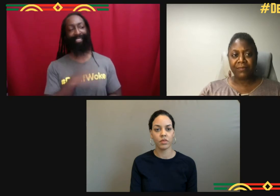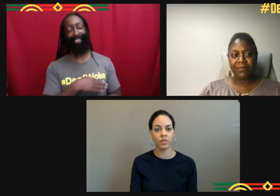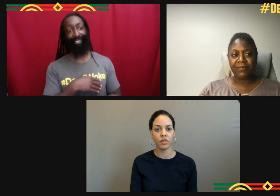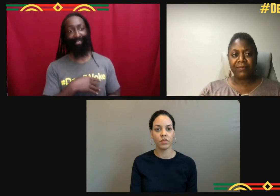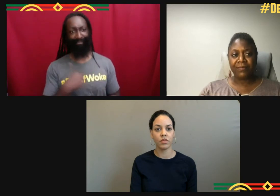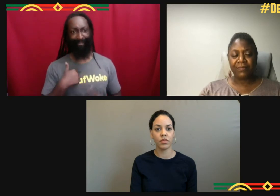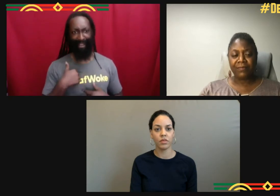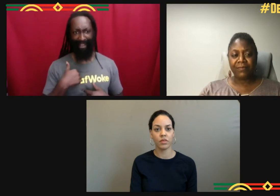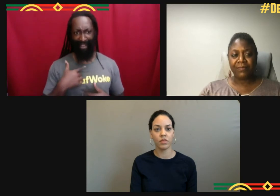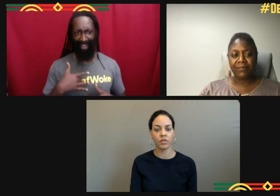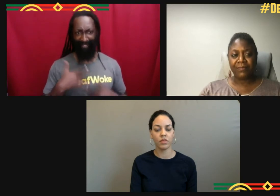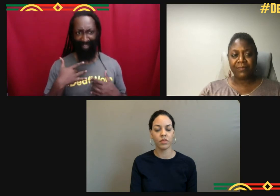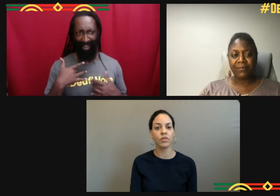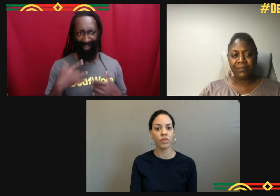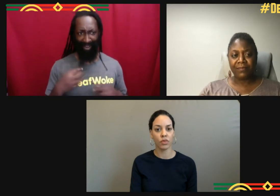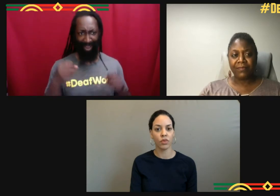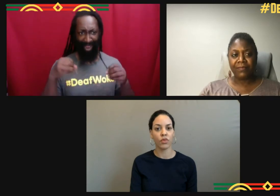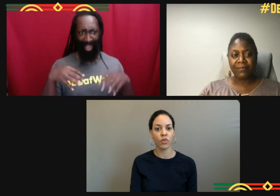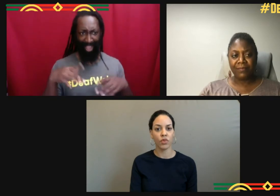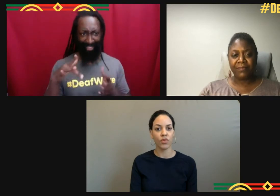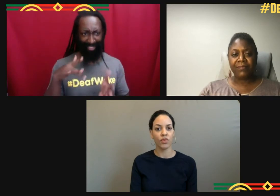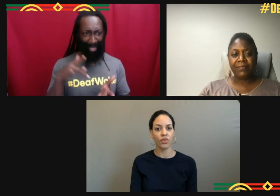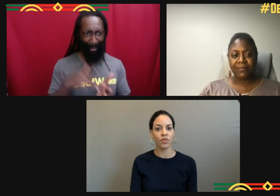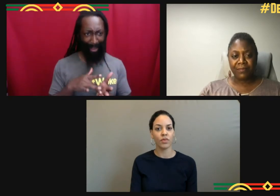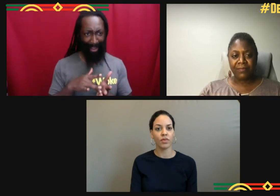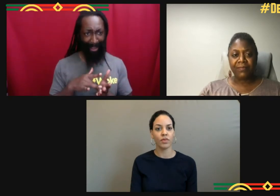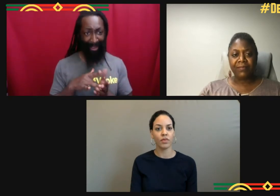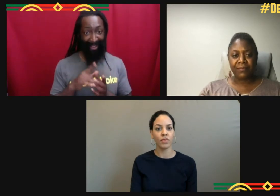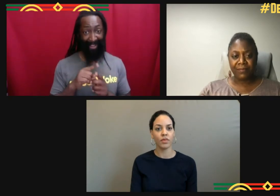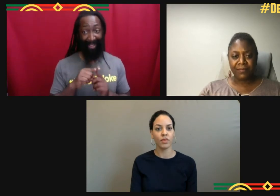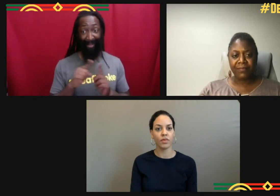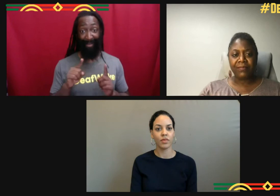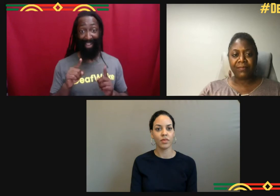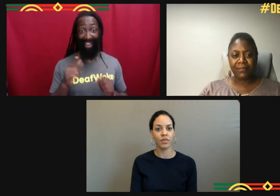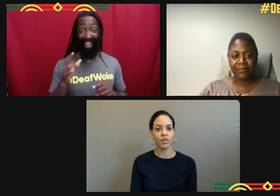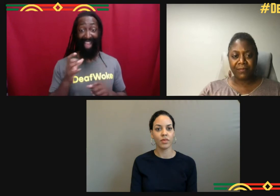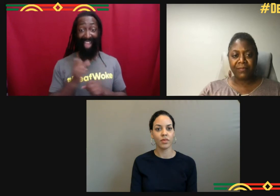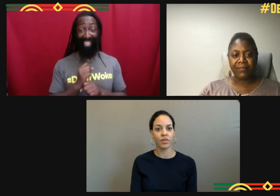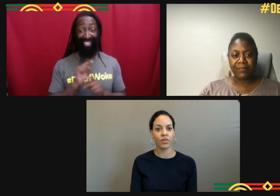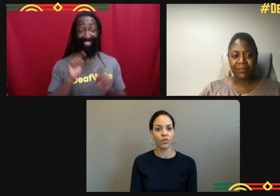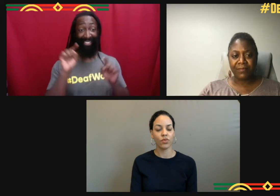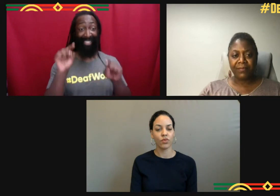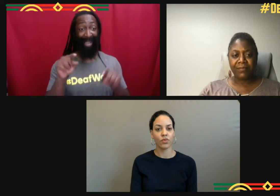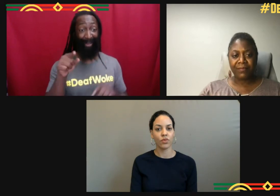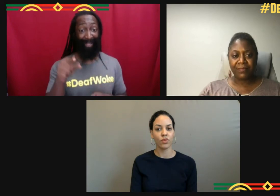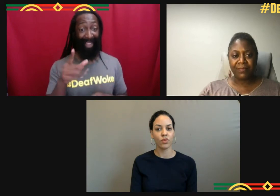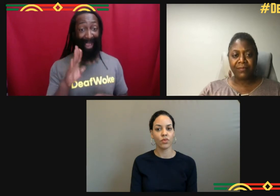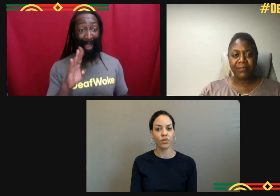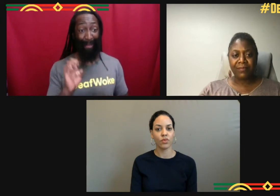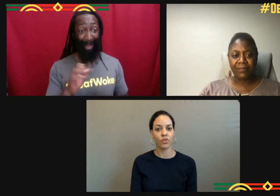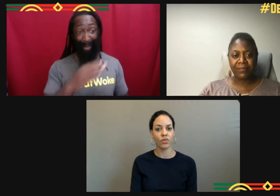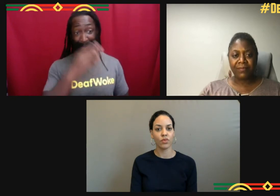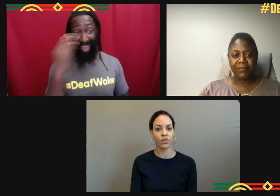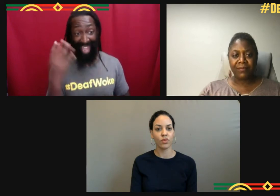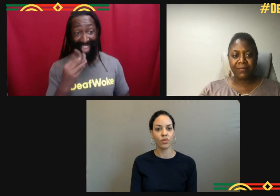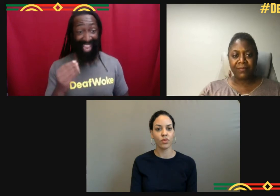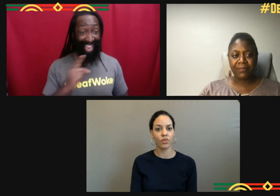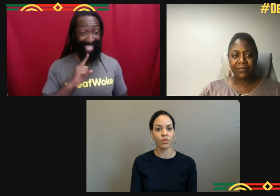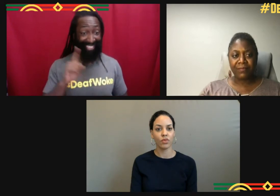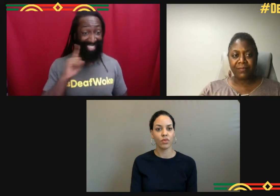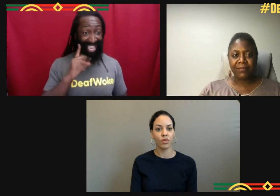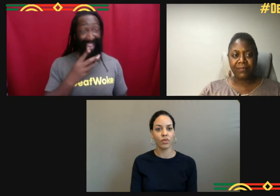But deaf Black or the Black people in my community look at me like I'm Black or I'm deaf, rather. So like I balance in between those